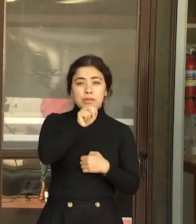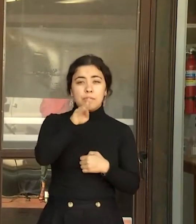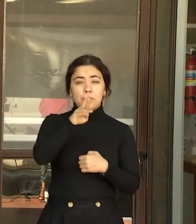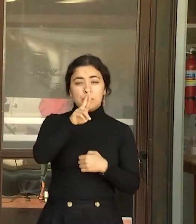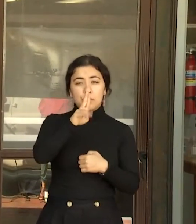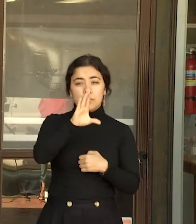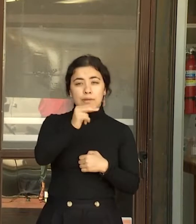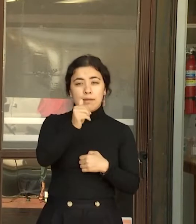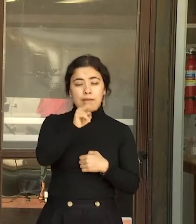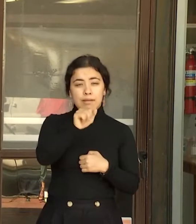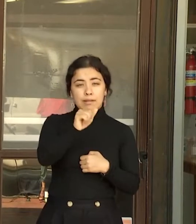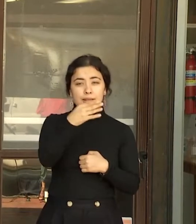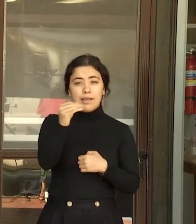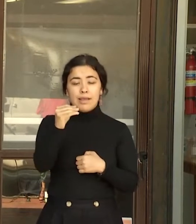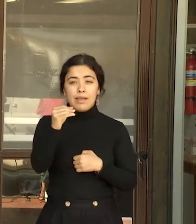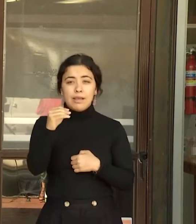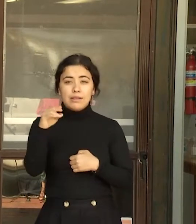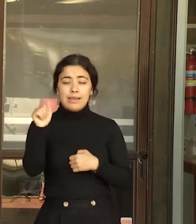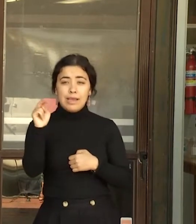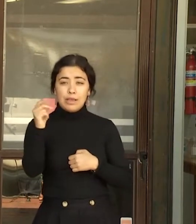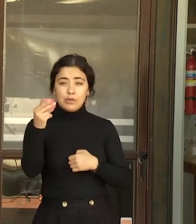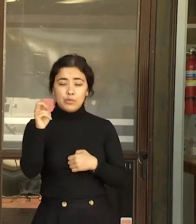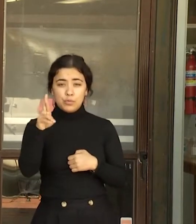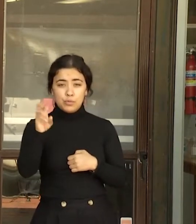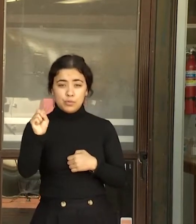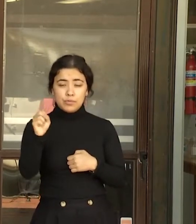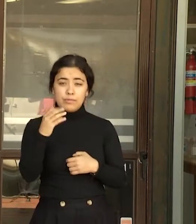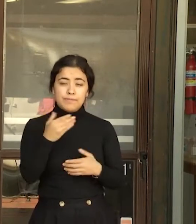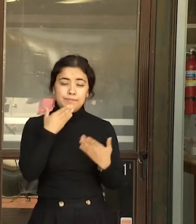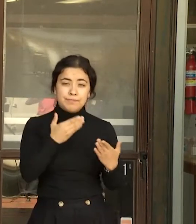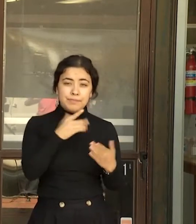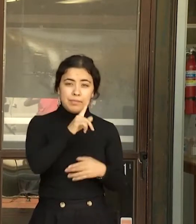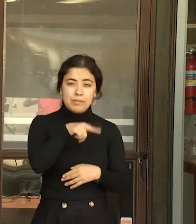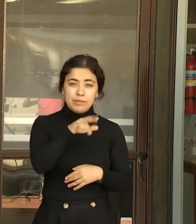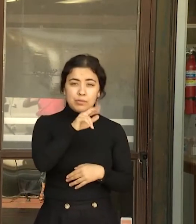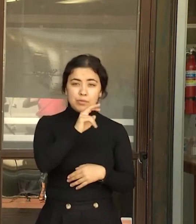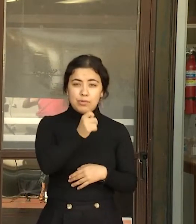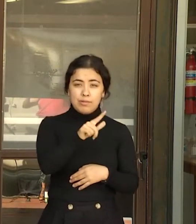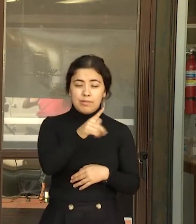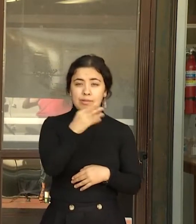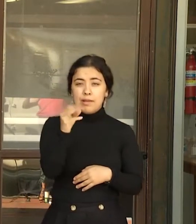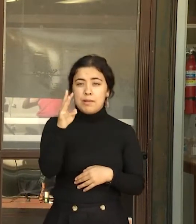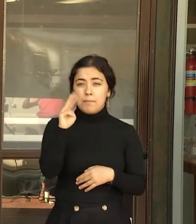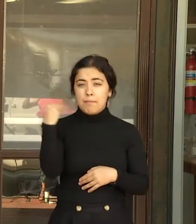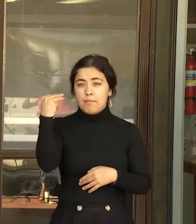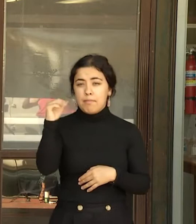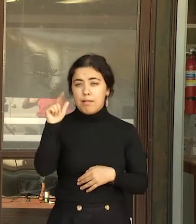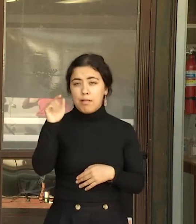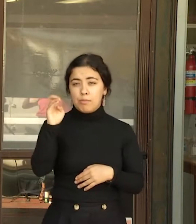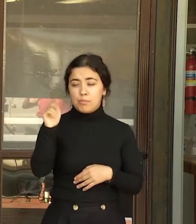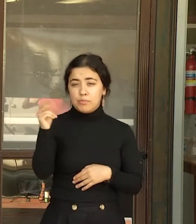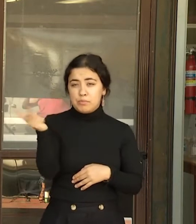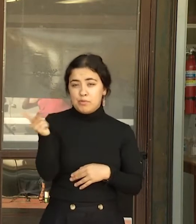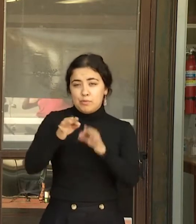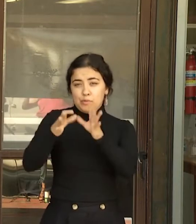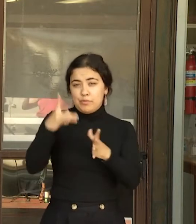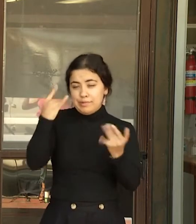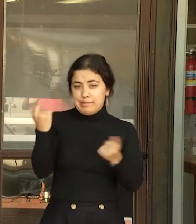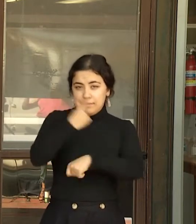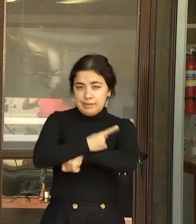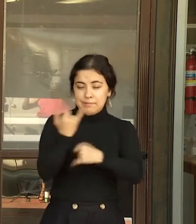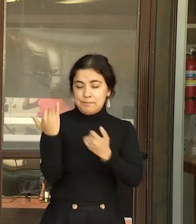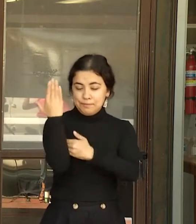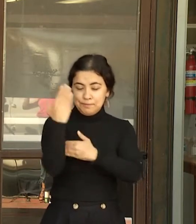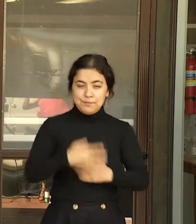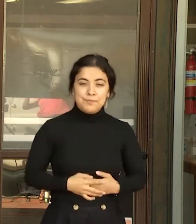Andrews, who are trustees of Oak Park. And I'd like to thank Lizzie Rangel and Michael Albert, who are our sign language interpreters this